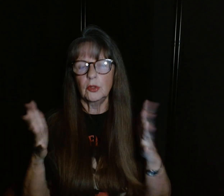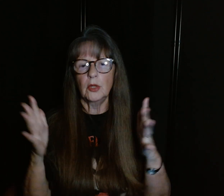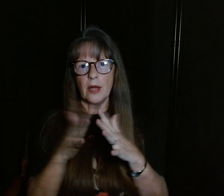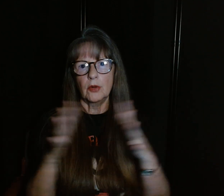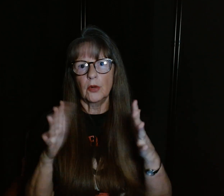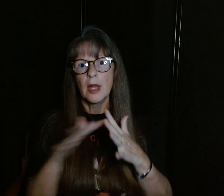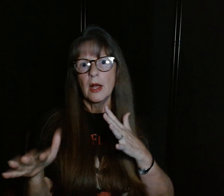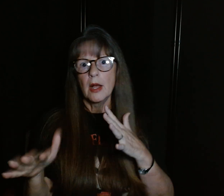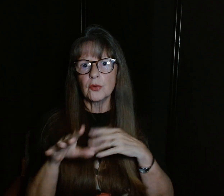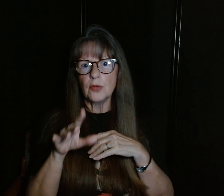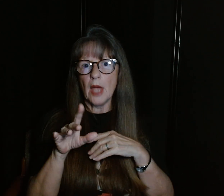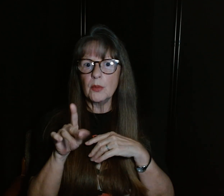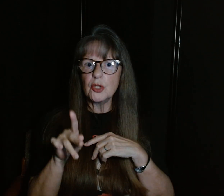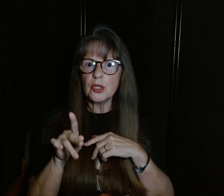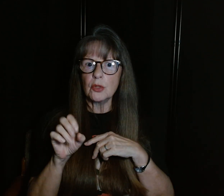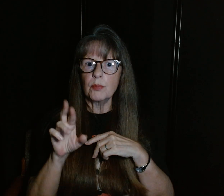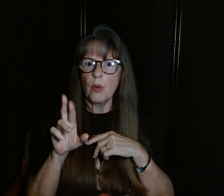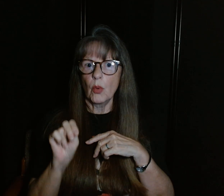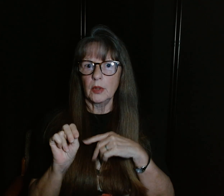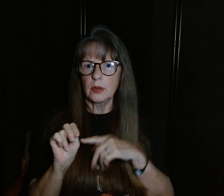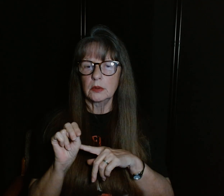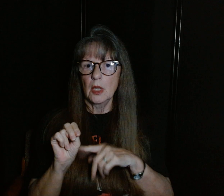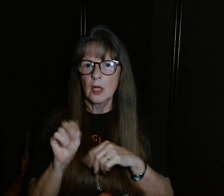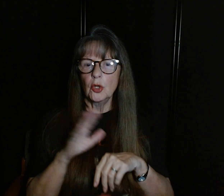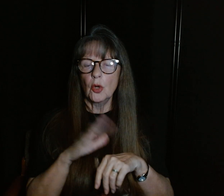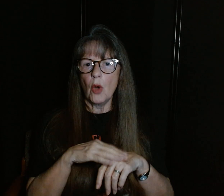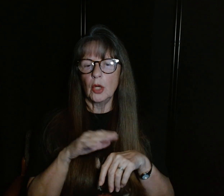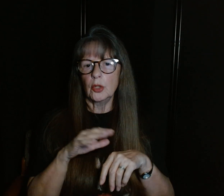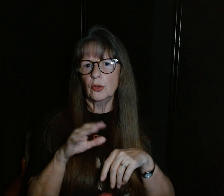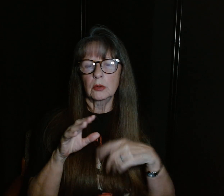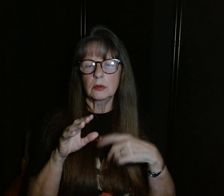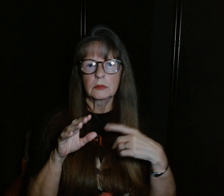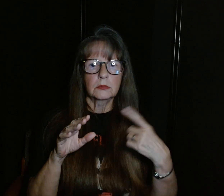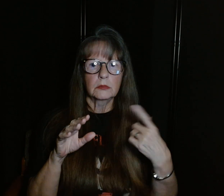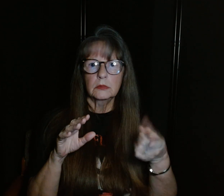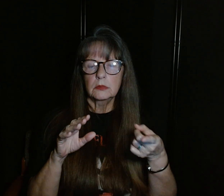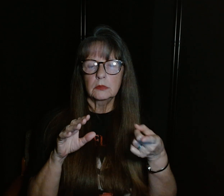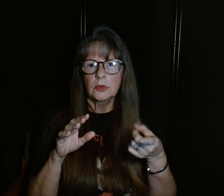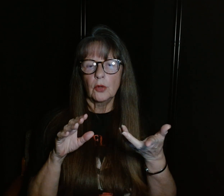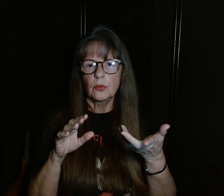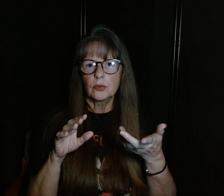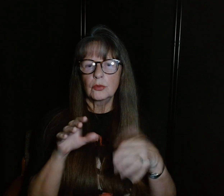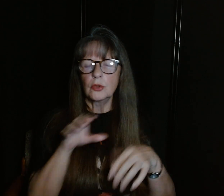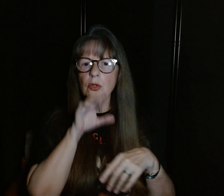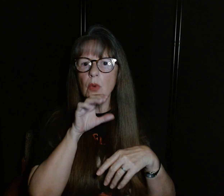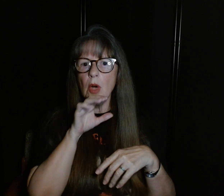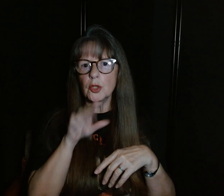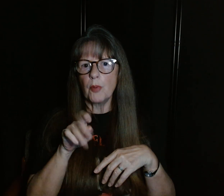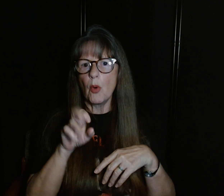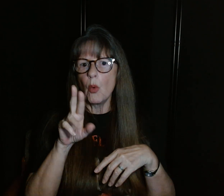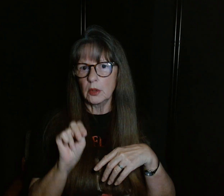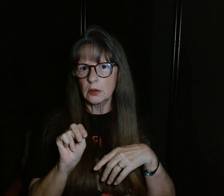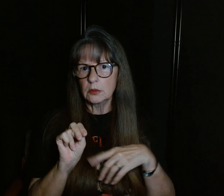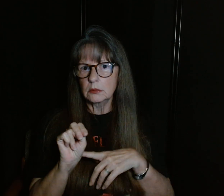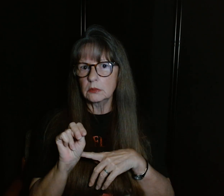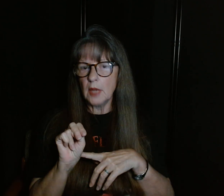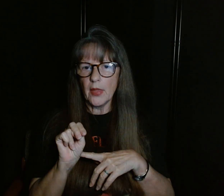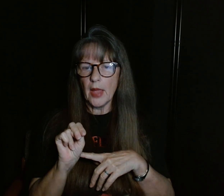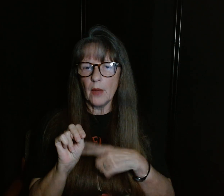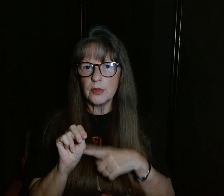I don't know. So I would just do porn, on your, you know, do you watch porn?